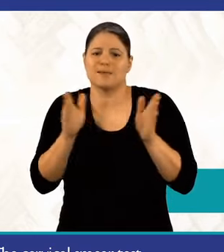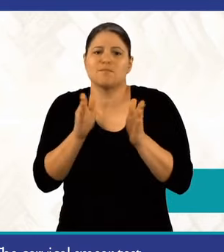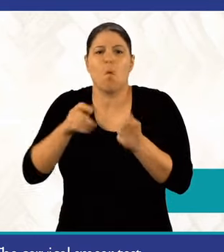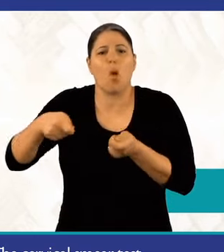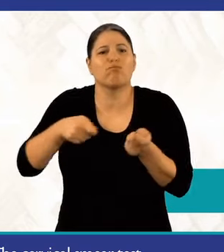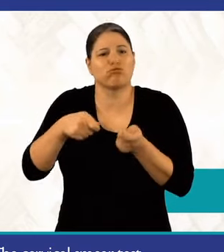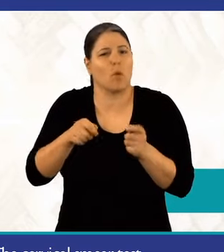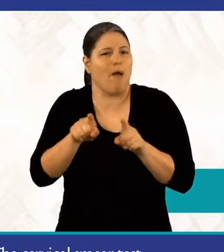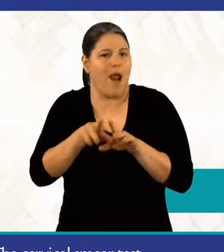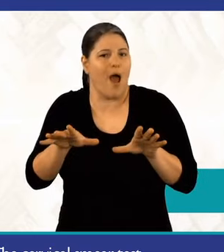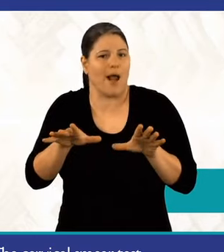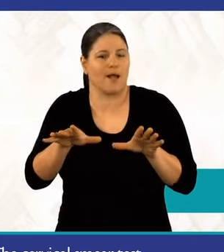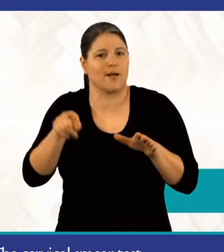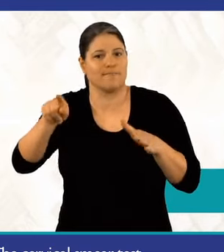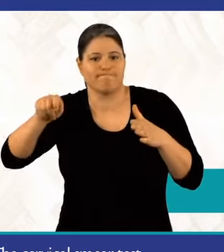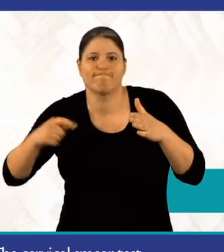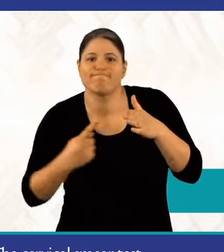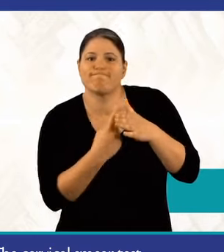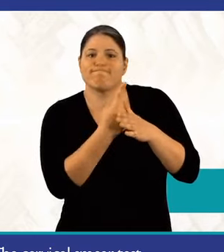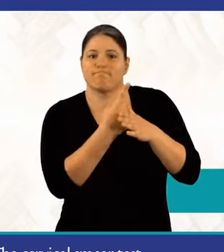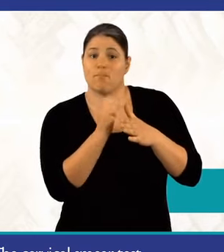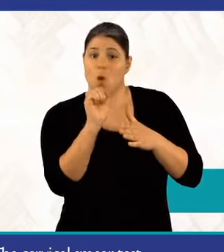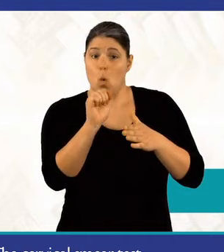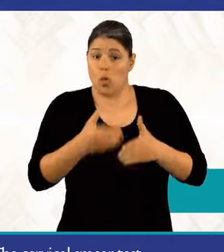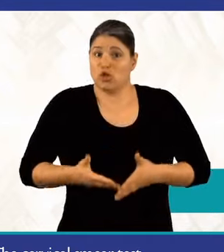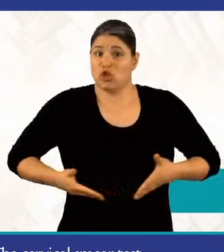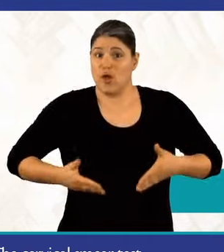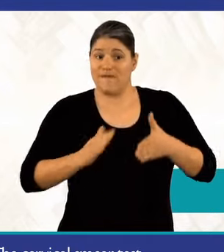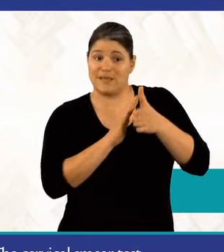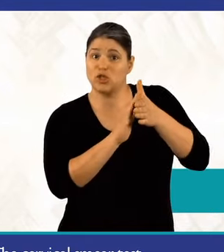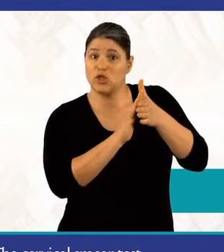the cervix with a small broom or tiny brush.